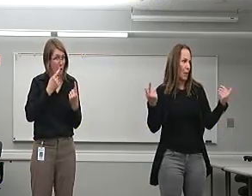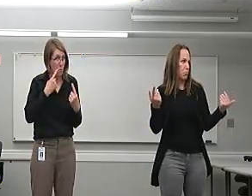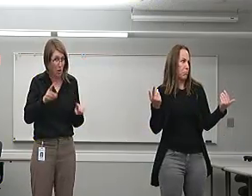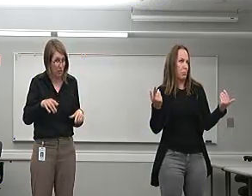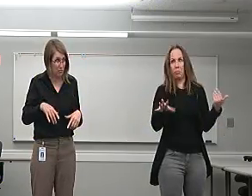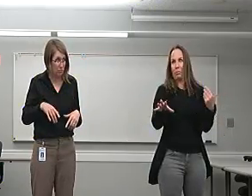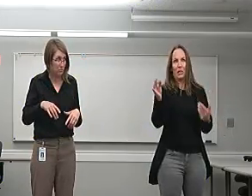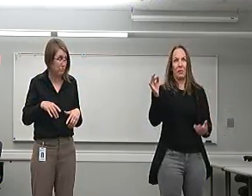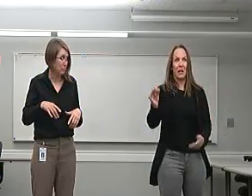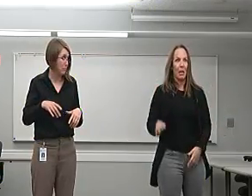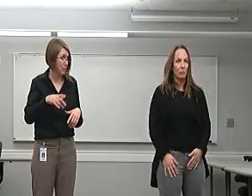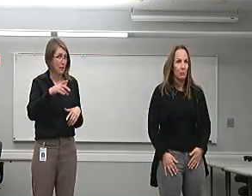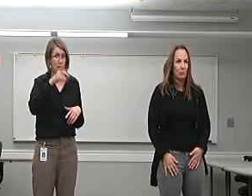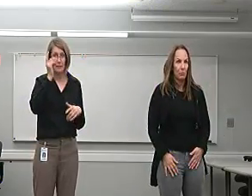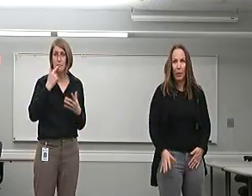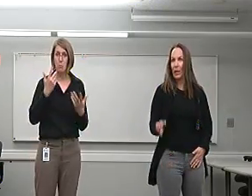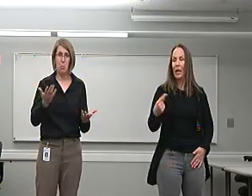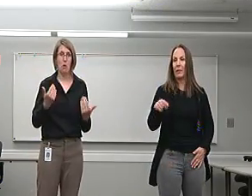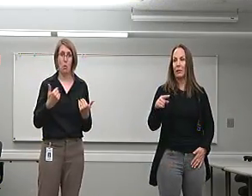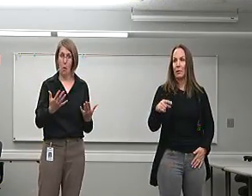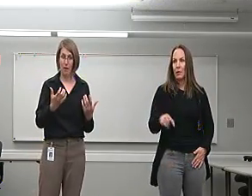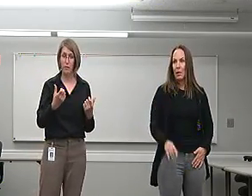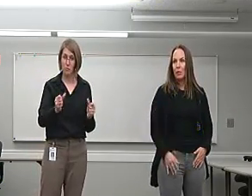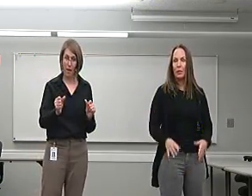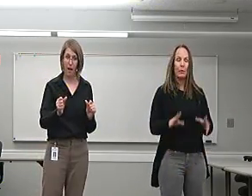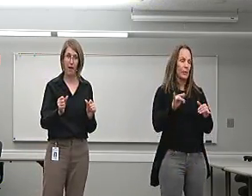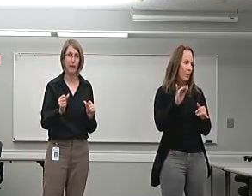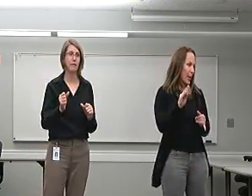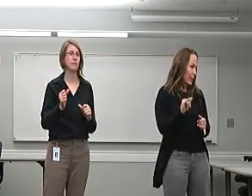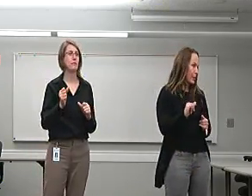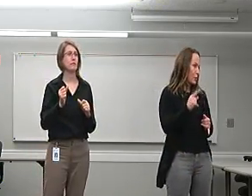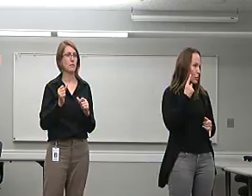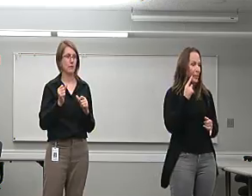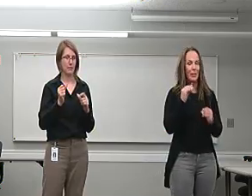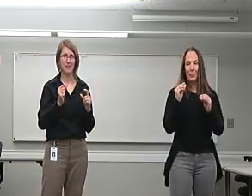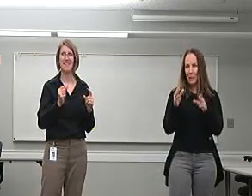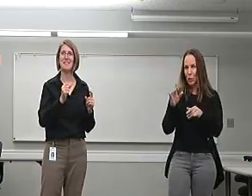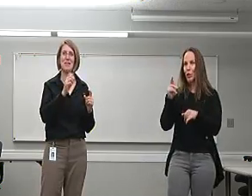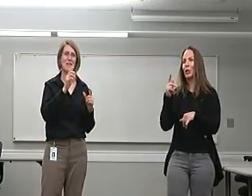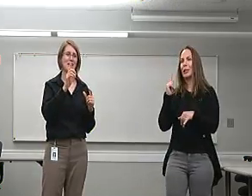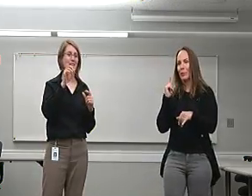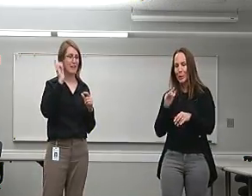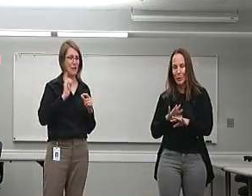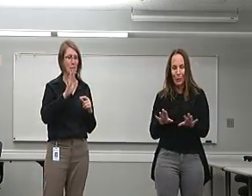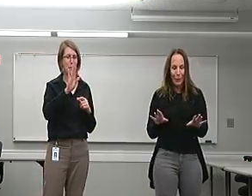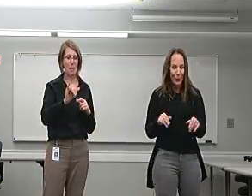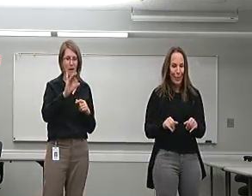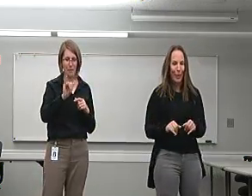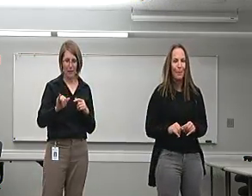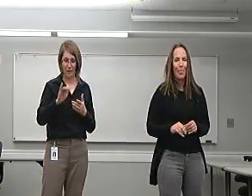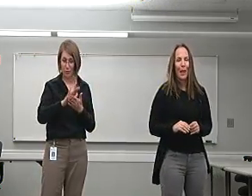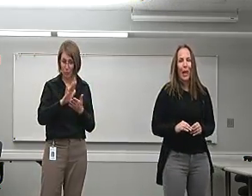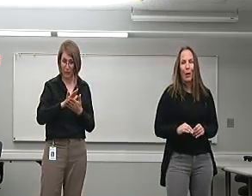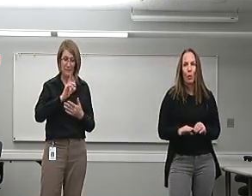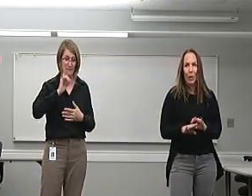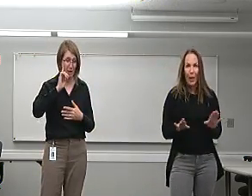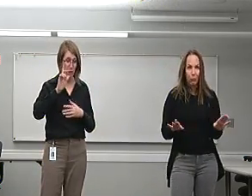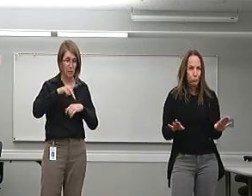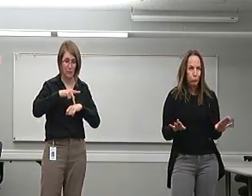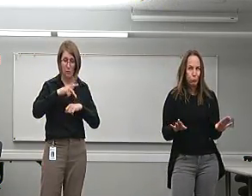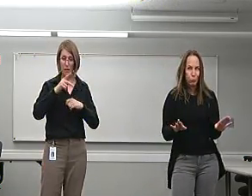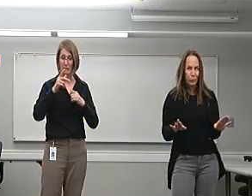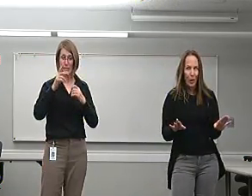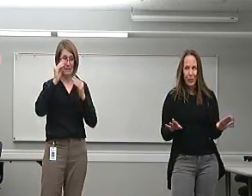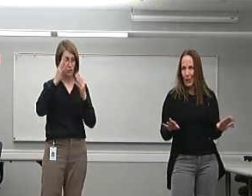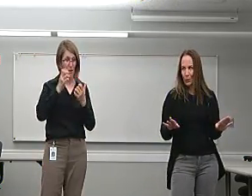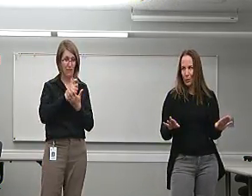find out. When can I have it? So Leah was at a bye-bye school with a deaf teacher, deaf principal, everything, and we're like on the down low.